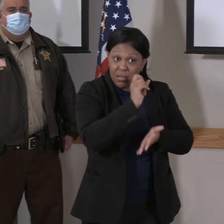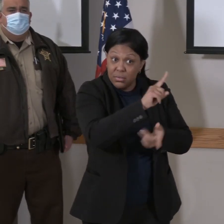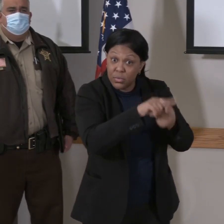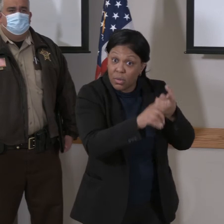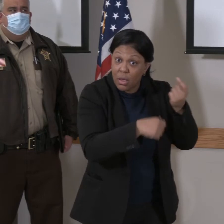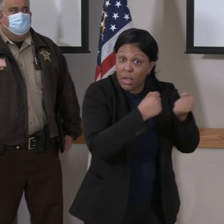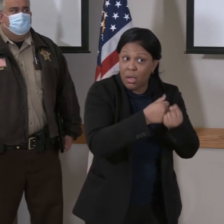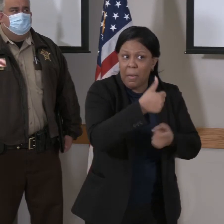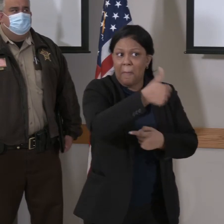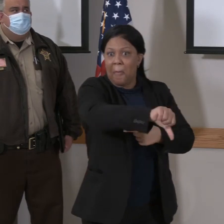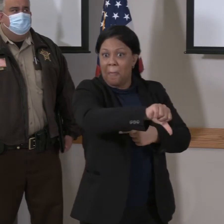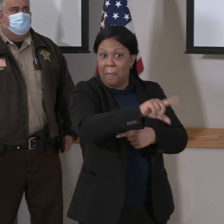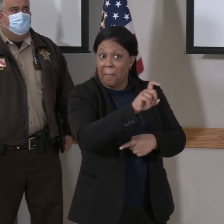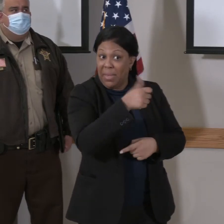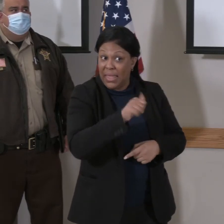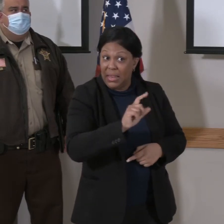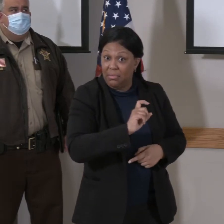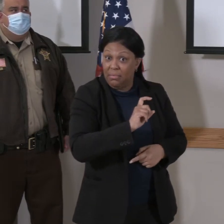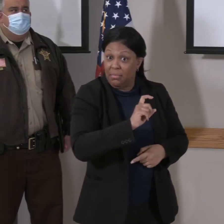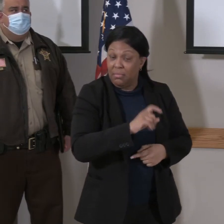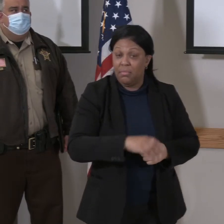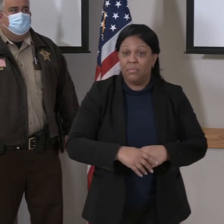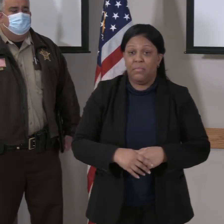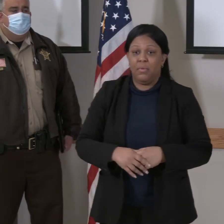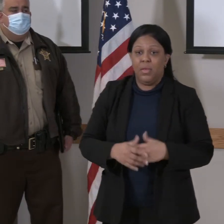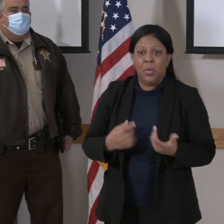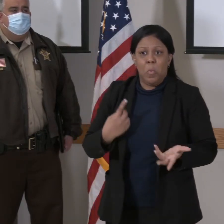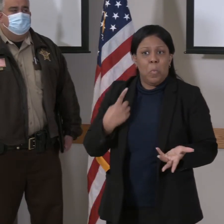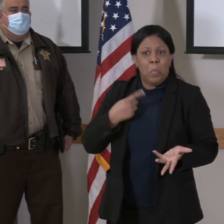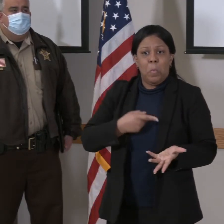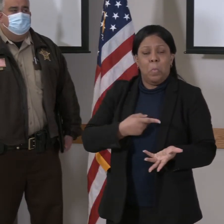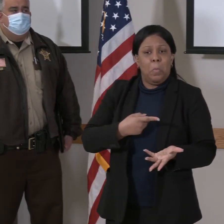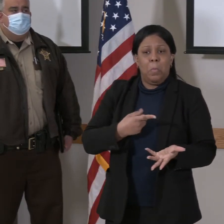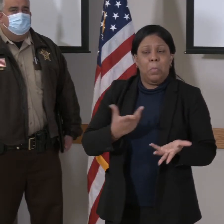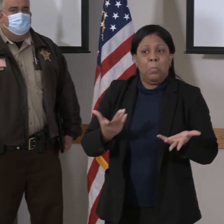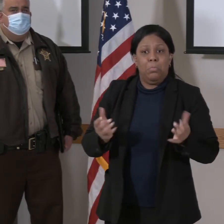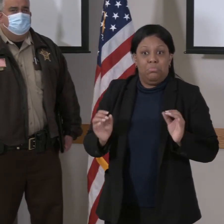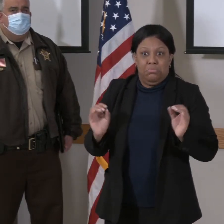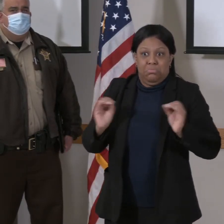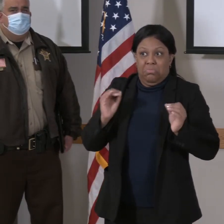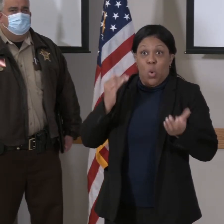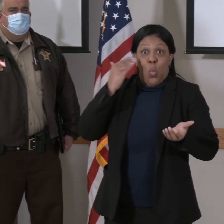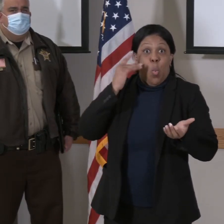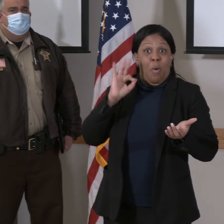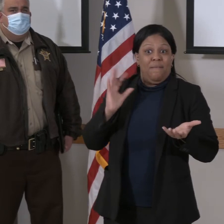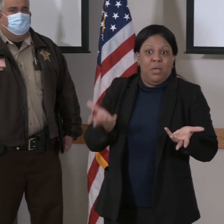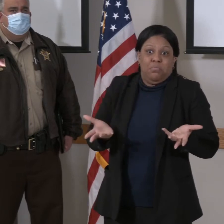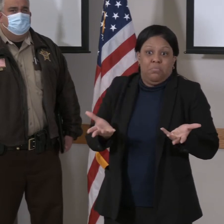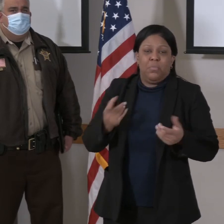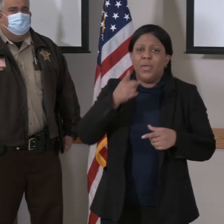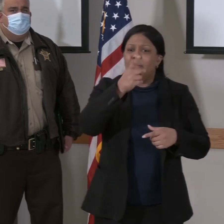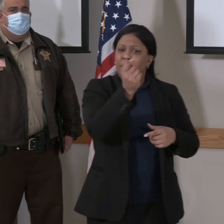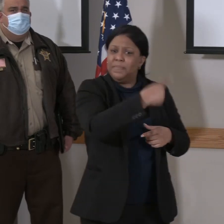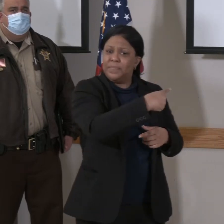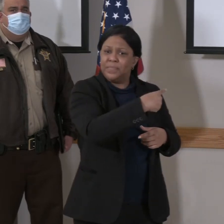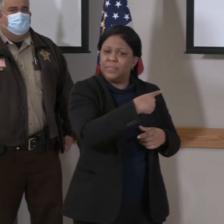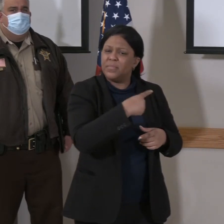specifically? Agencies turned down, none that I'm aware of. When you talk about a couple months, are